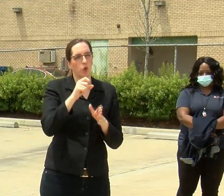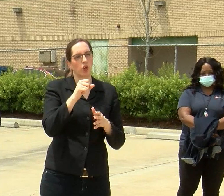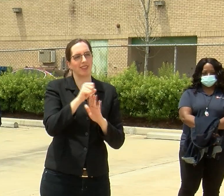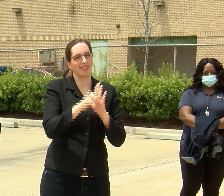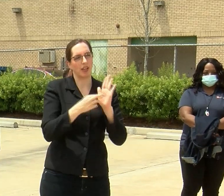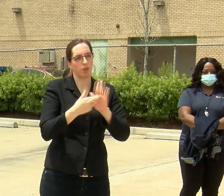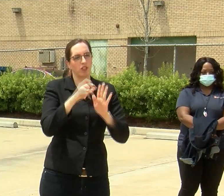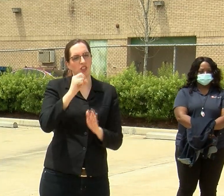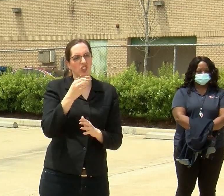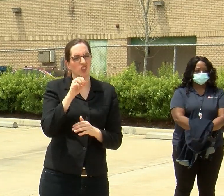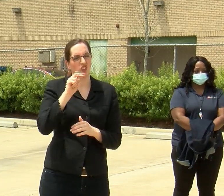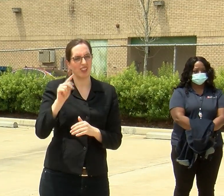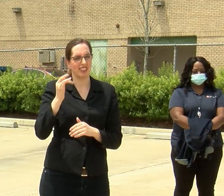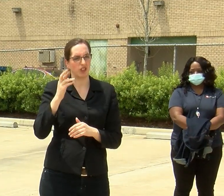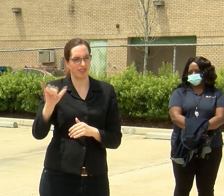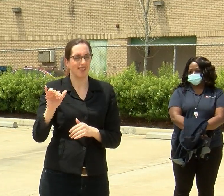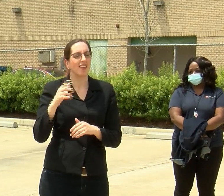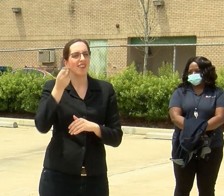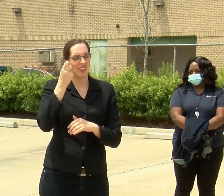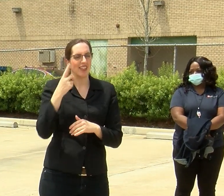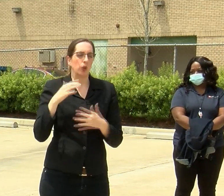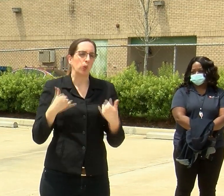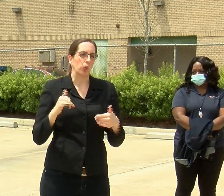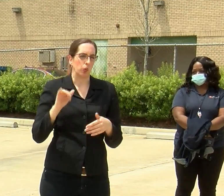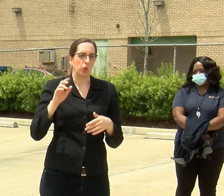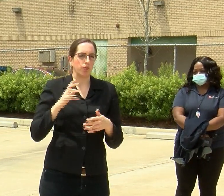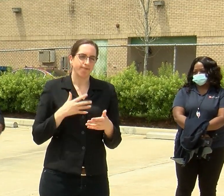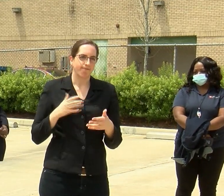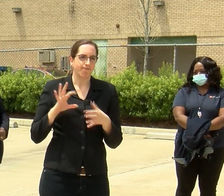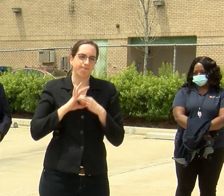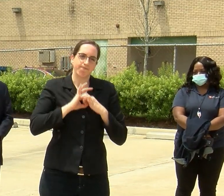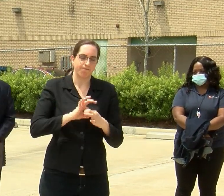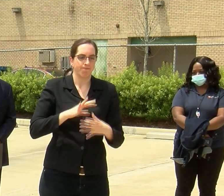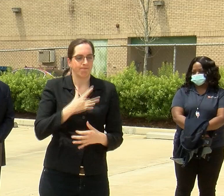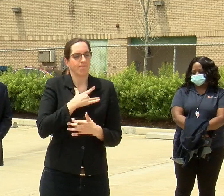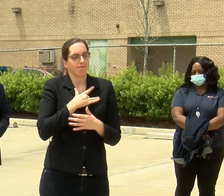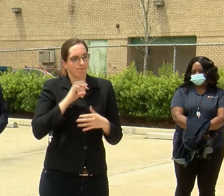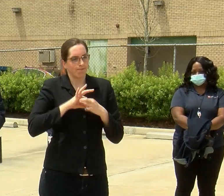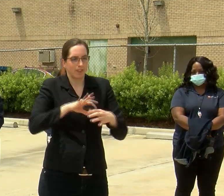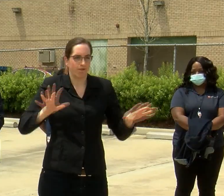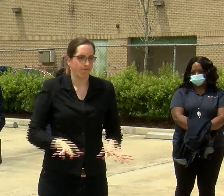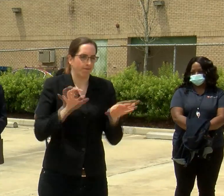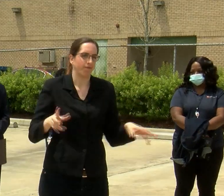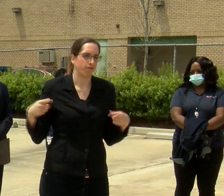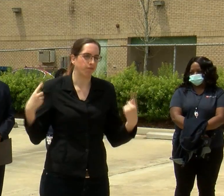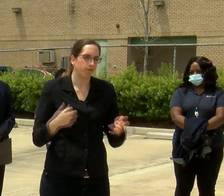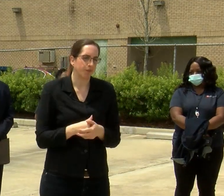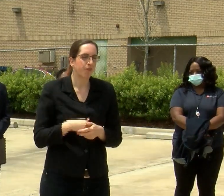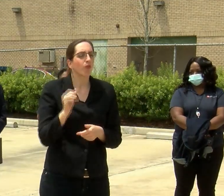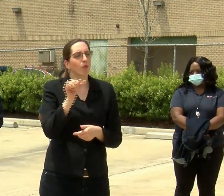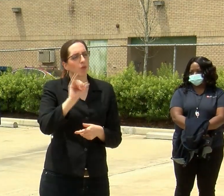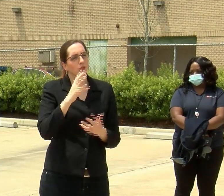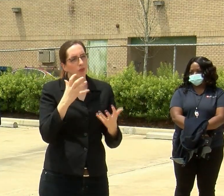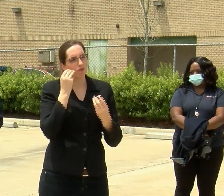Sean Theory. And I know this is an issue that's very near and dear to her, and she's been very active and very engaged in this process. And I do want